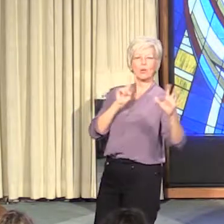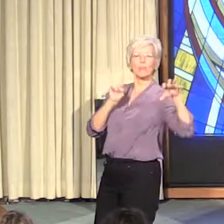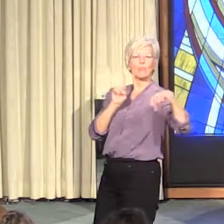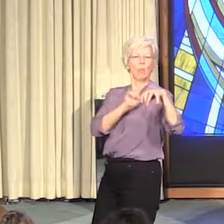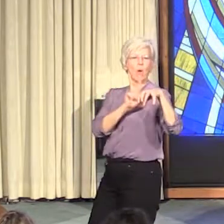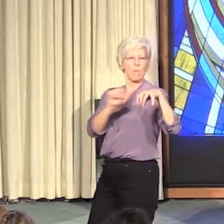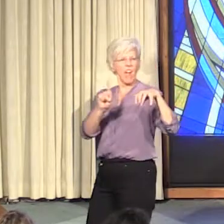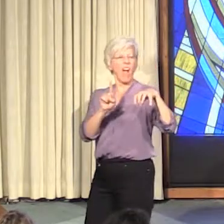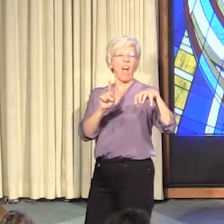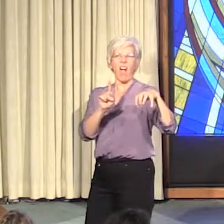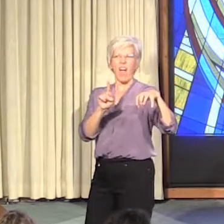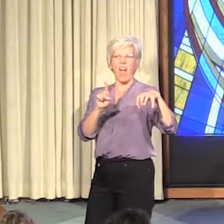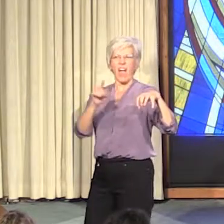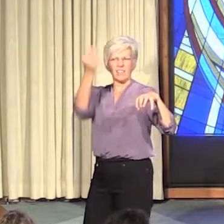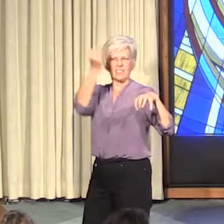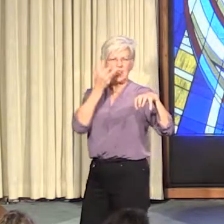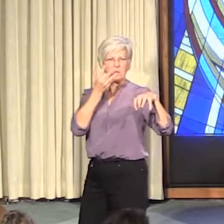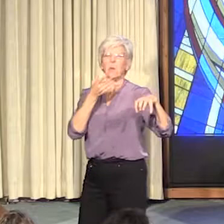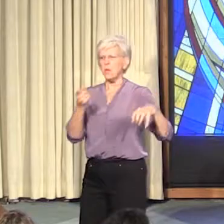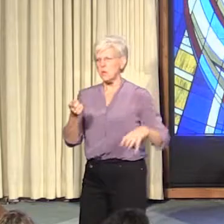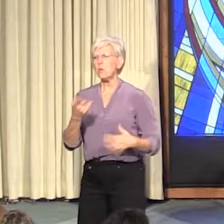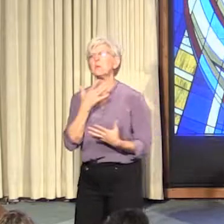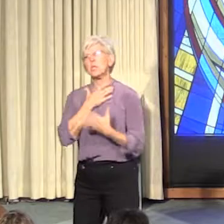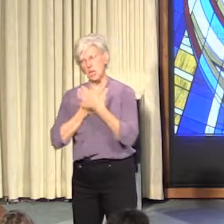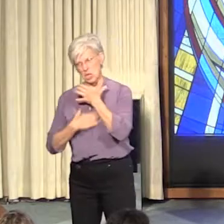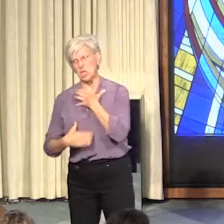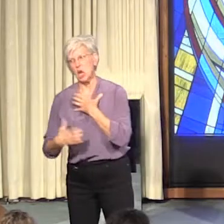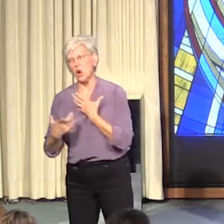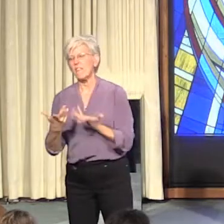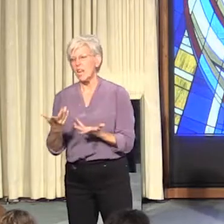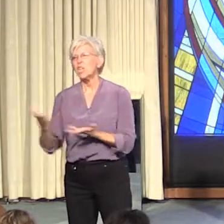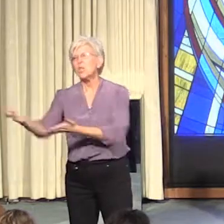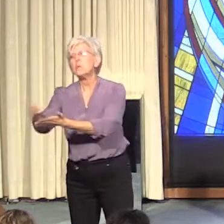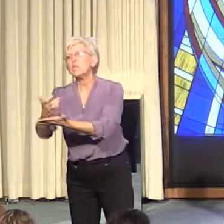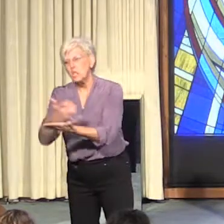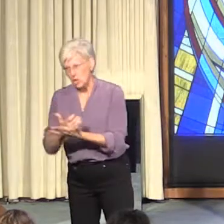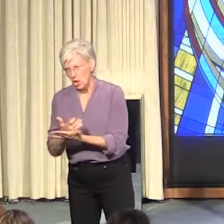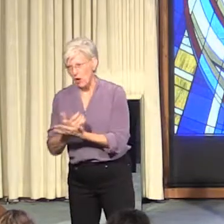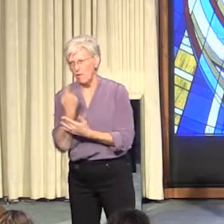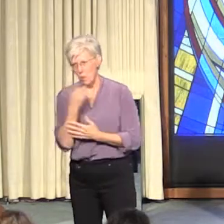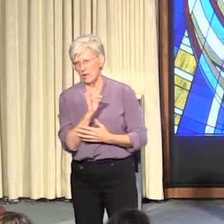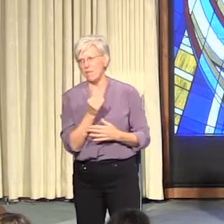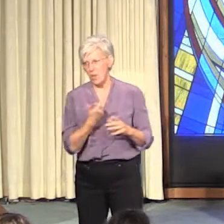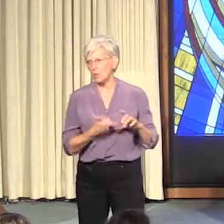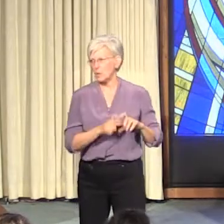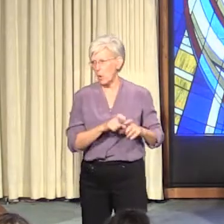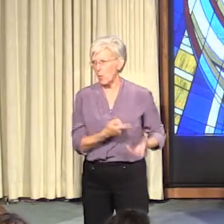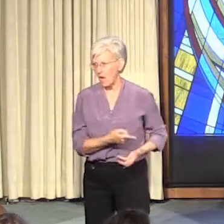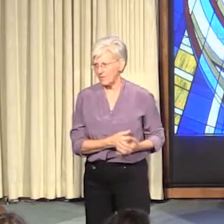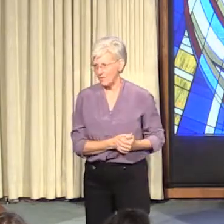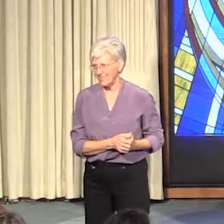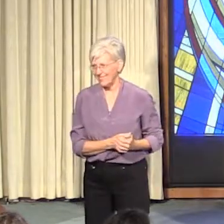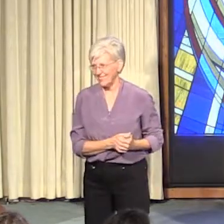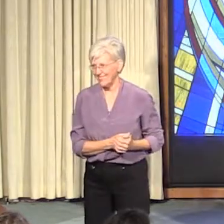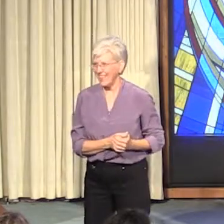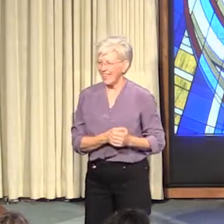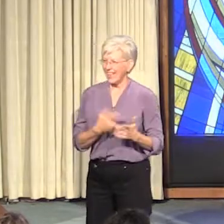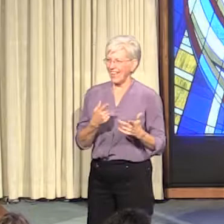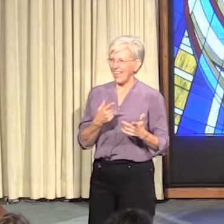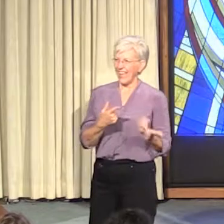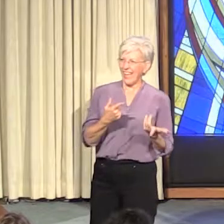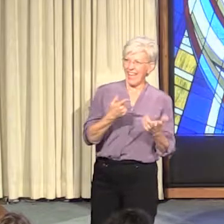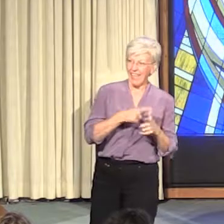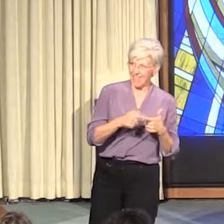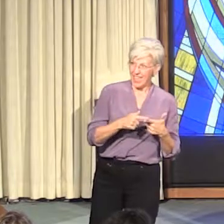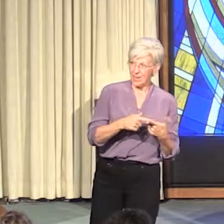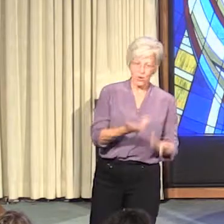donuts, you know? And your life is simply not gonna be complete until you go inside and have one. And then after you're finished with it,